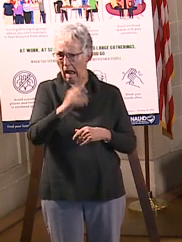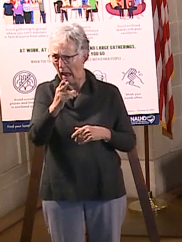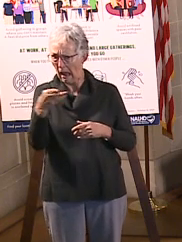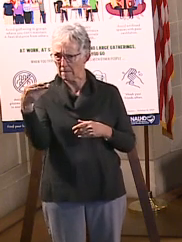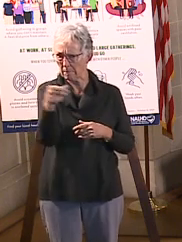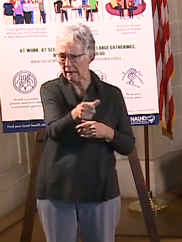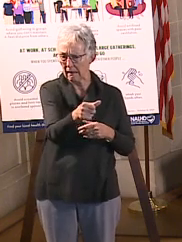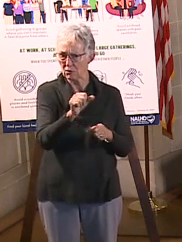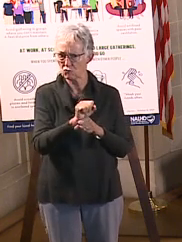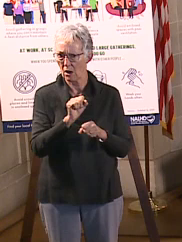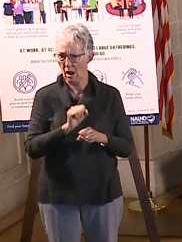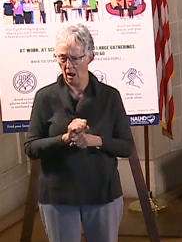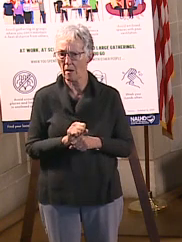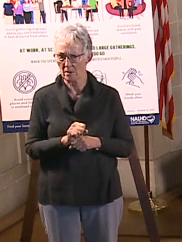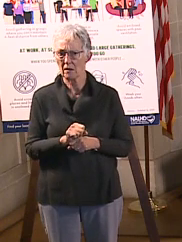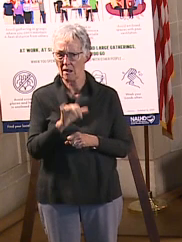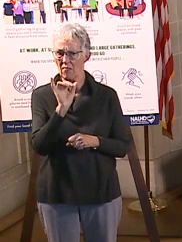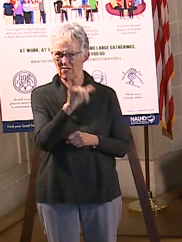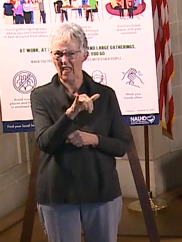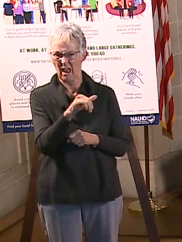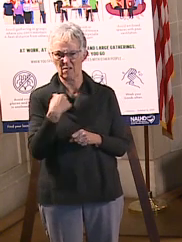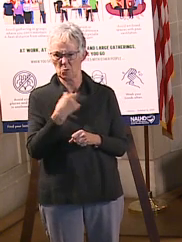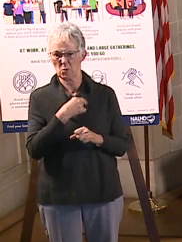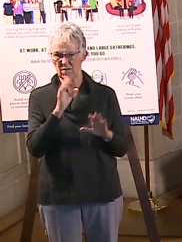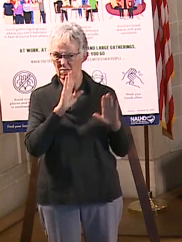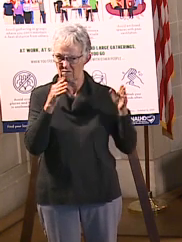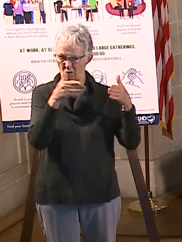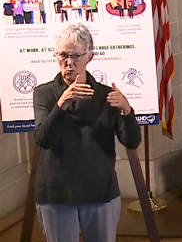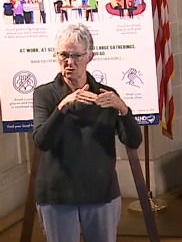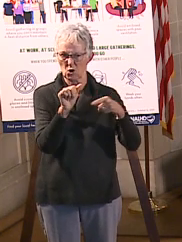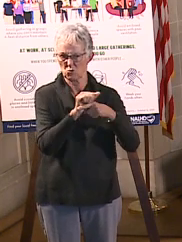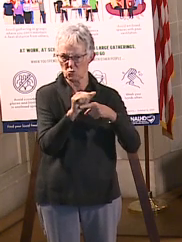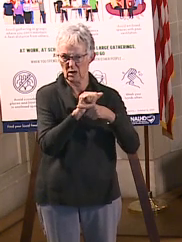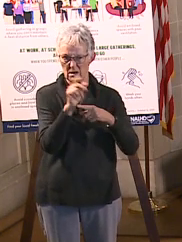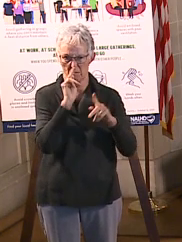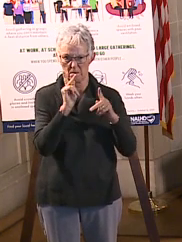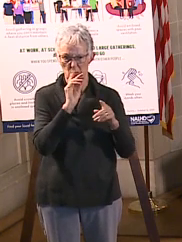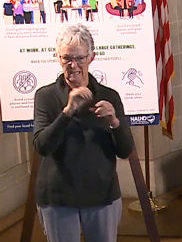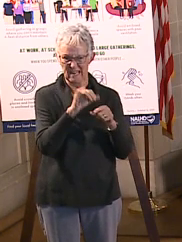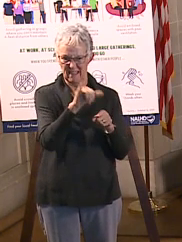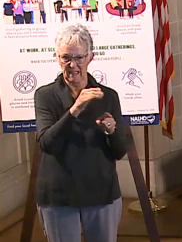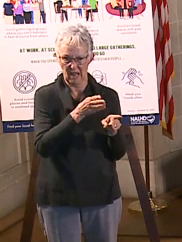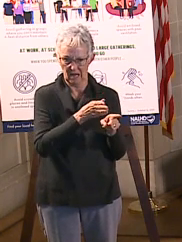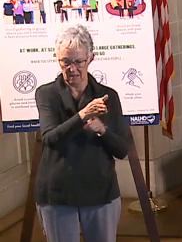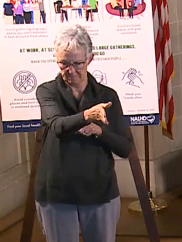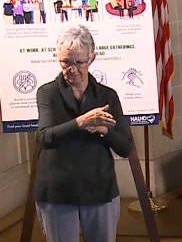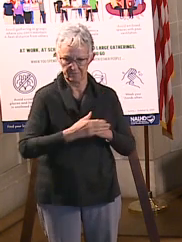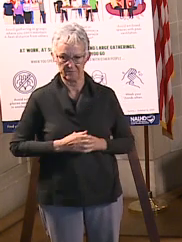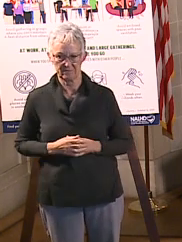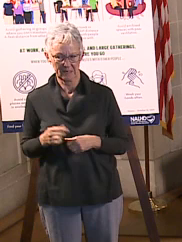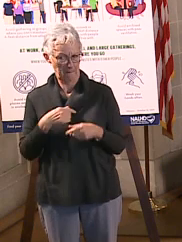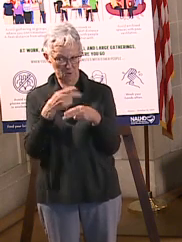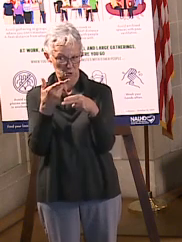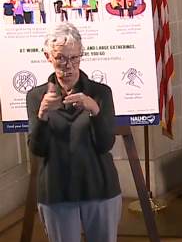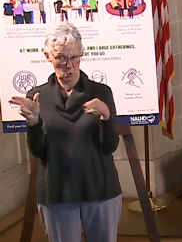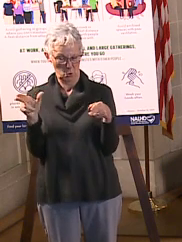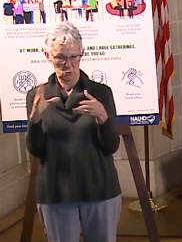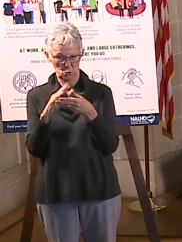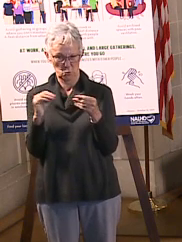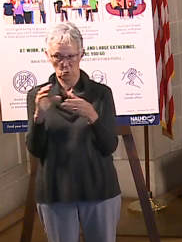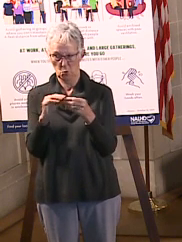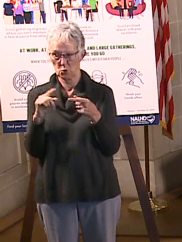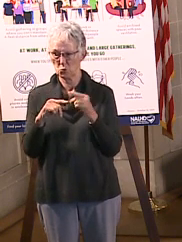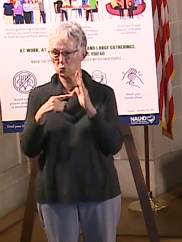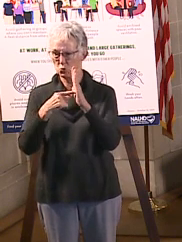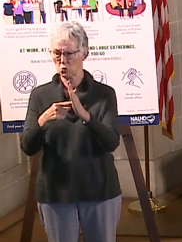as the H3 across the entire state. In fact, I just have a short anecdote before I turn the microphone back over to the governor, just to show the